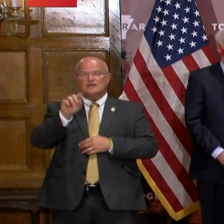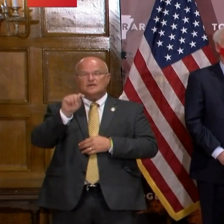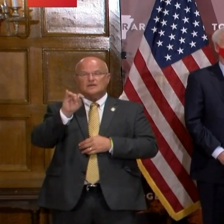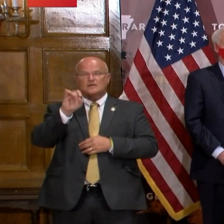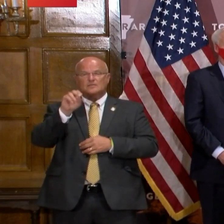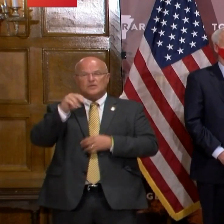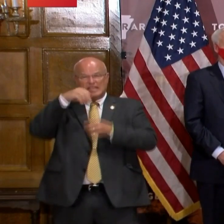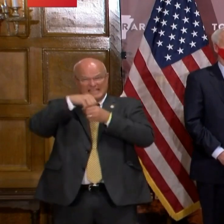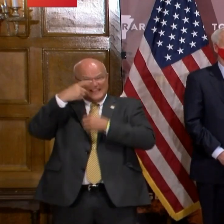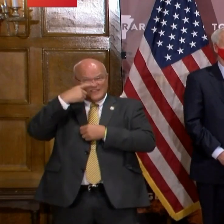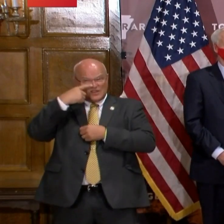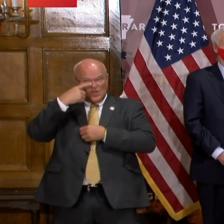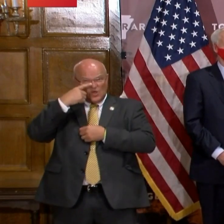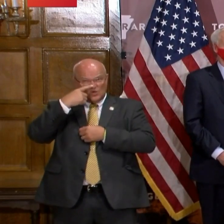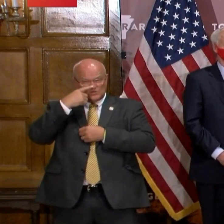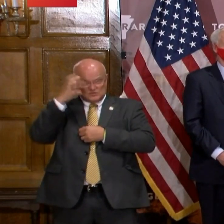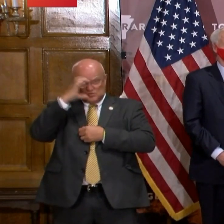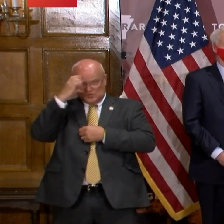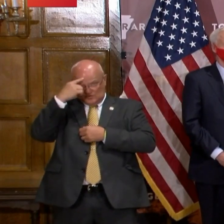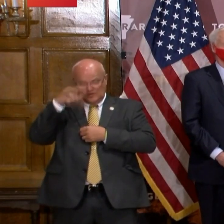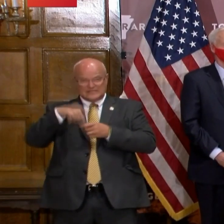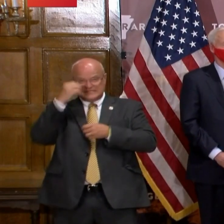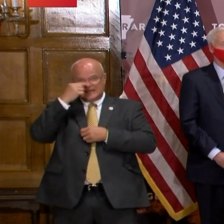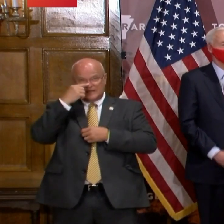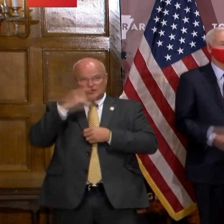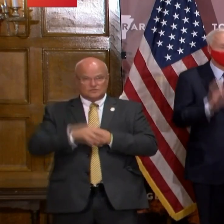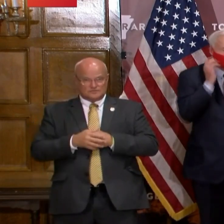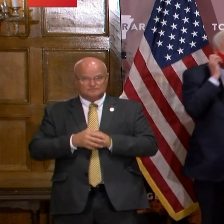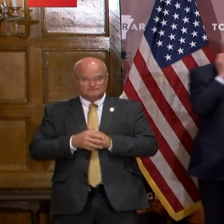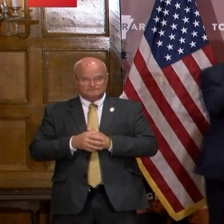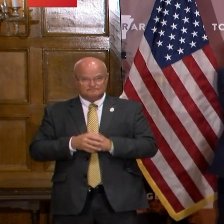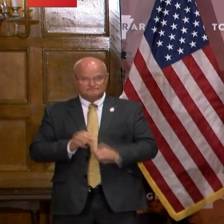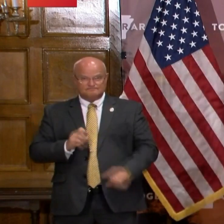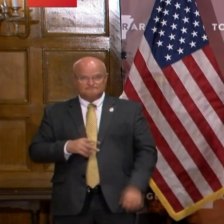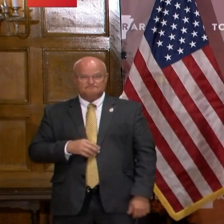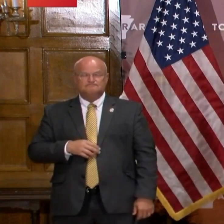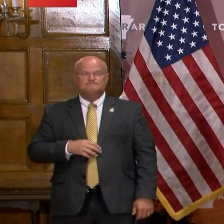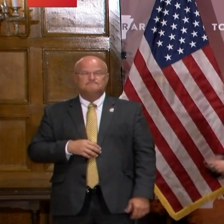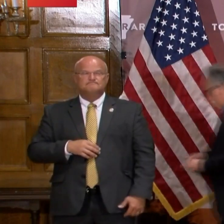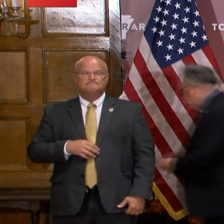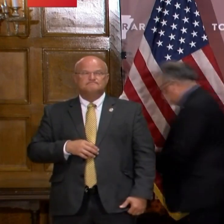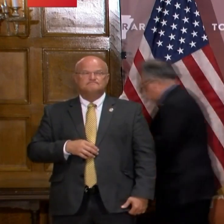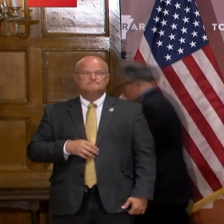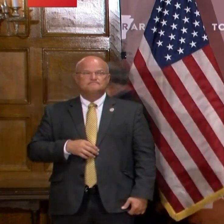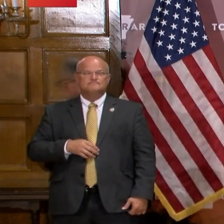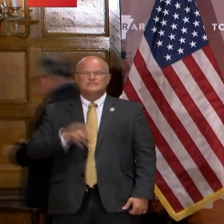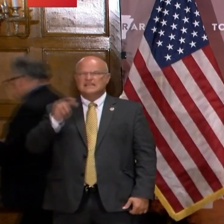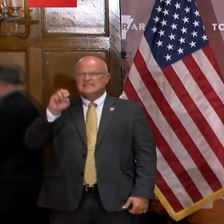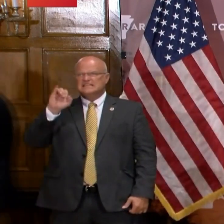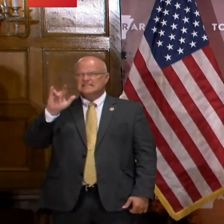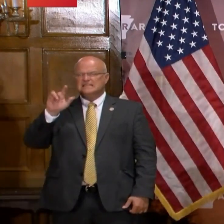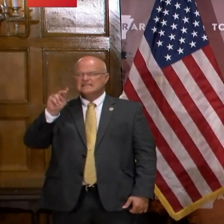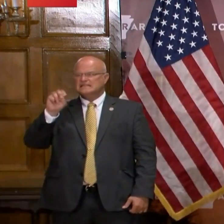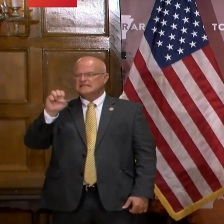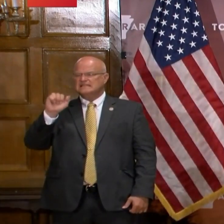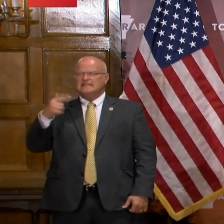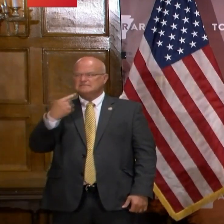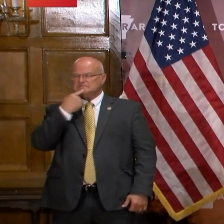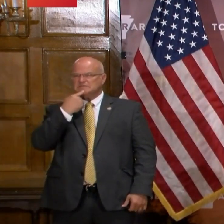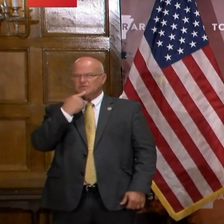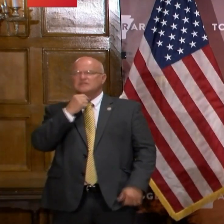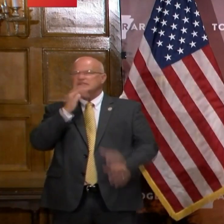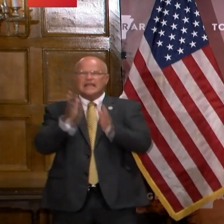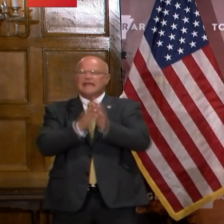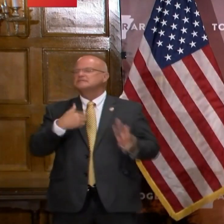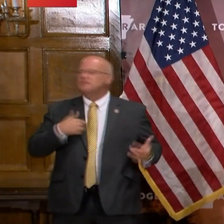individual's nose, which is usually where you look for it. Neil, I'm just disappointed you didn't ask that